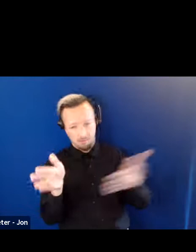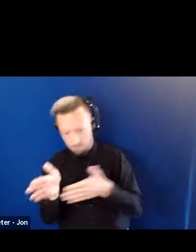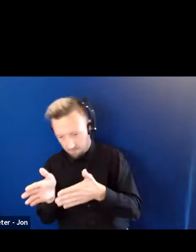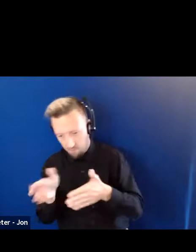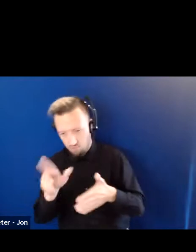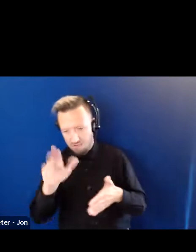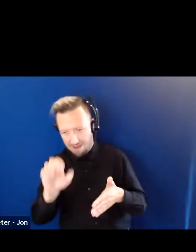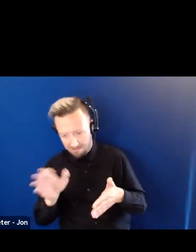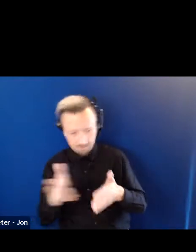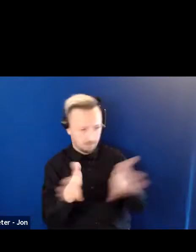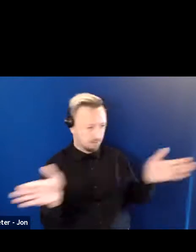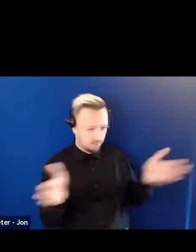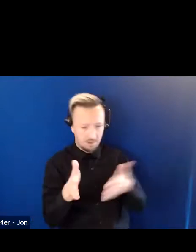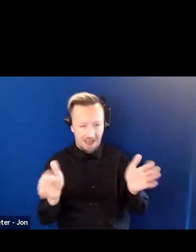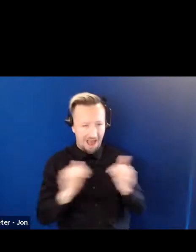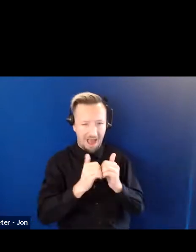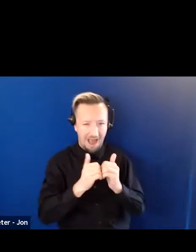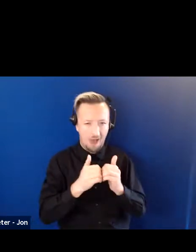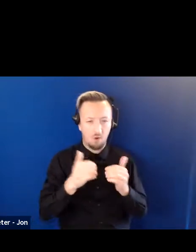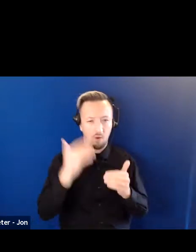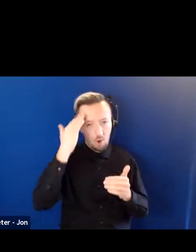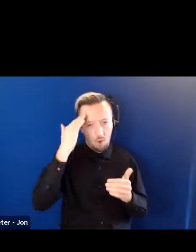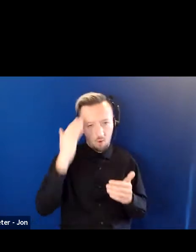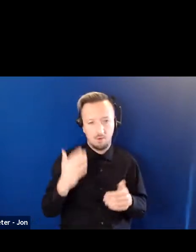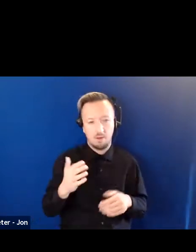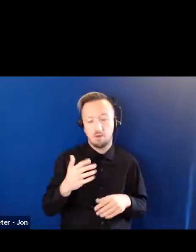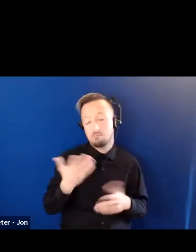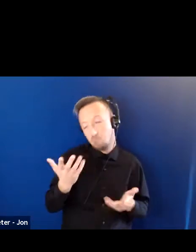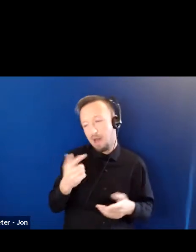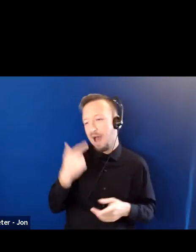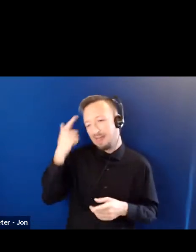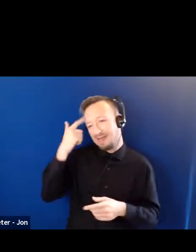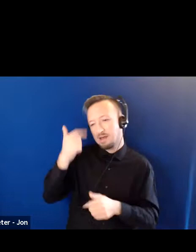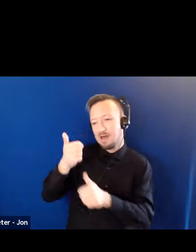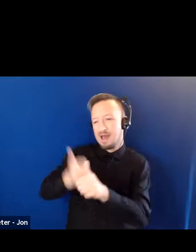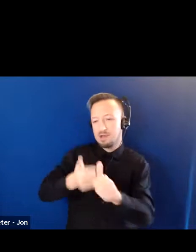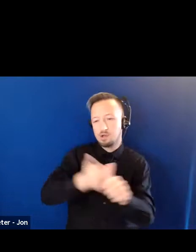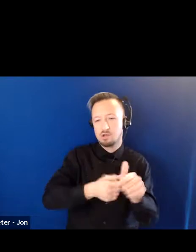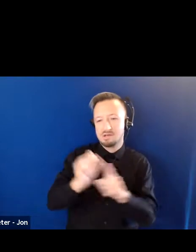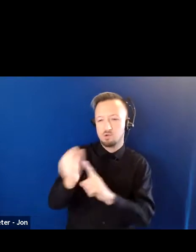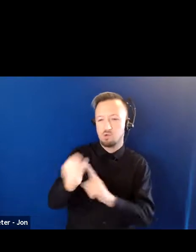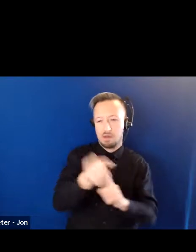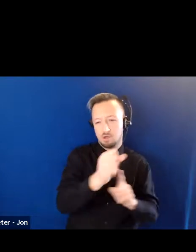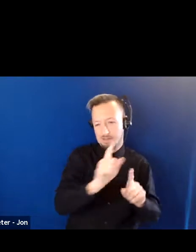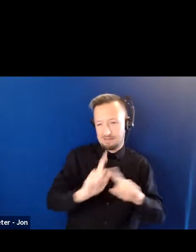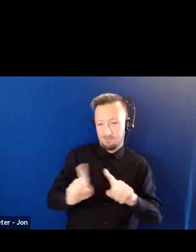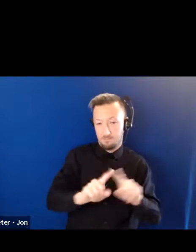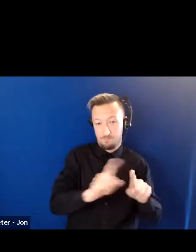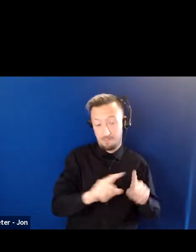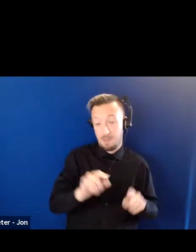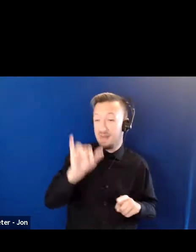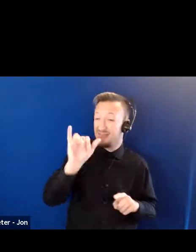I believe that all circumstances are different, but again, this is where we have